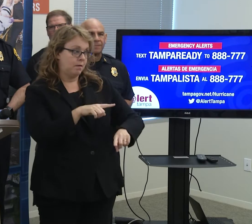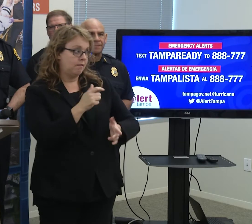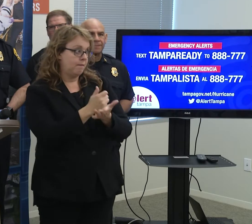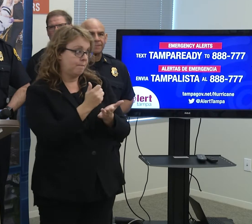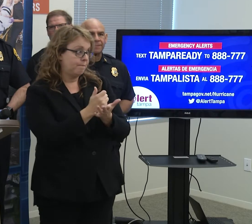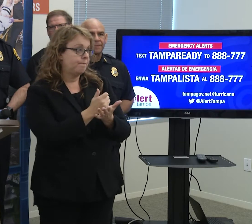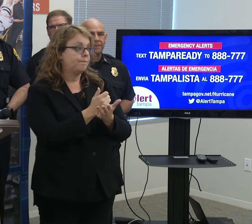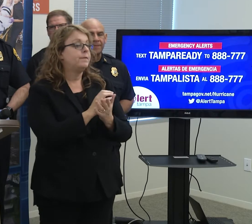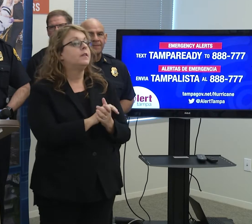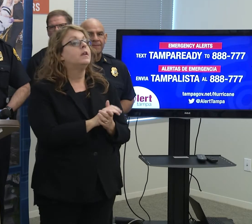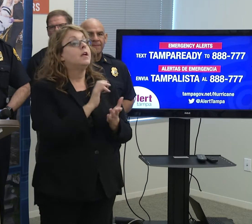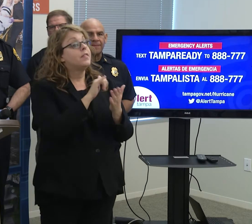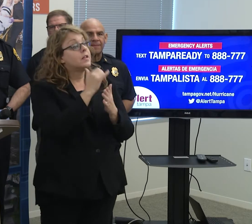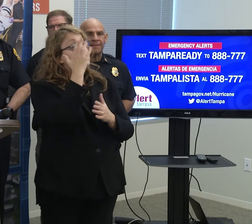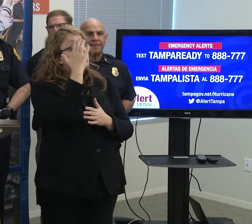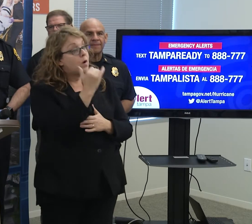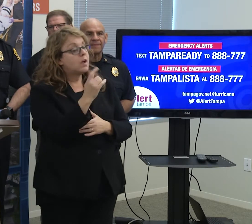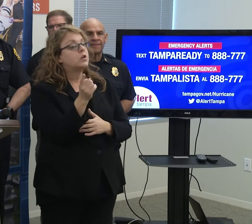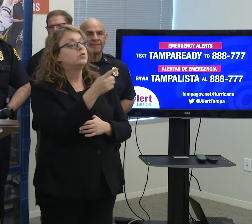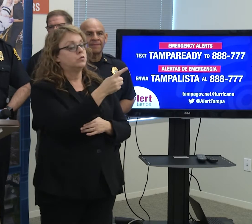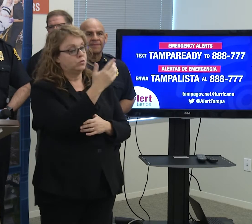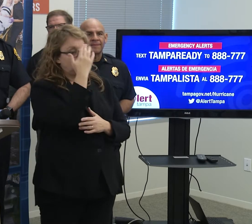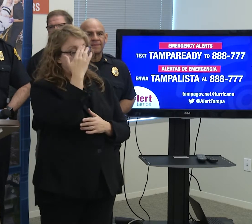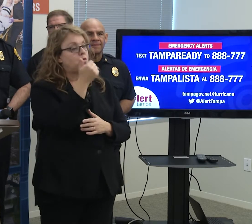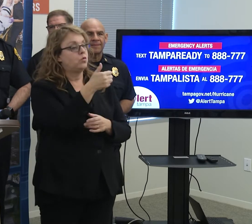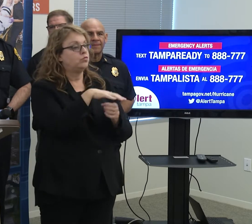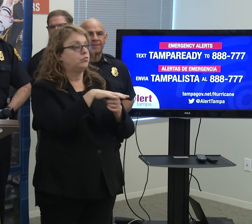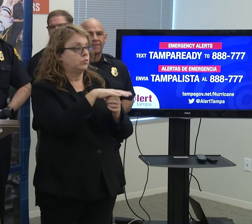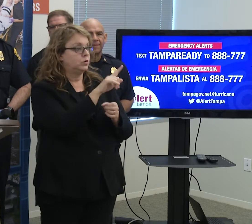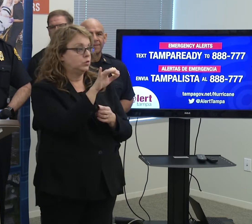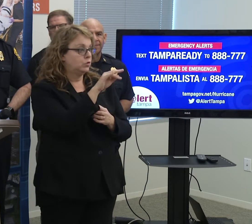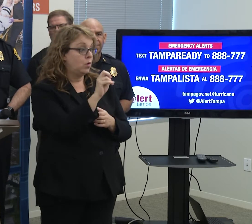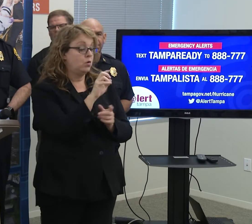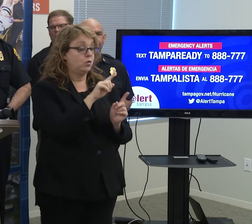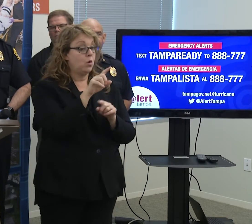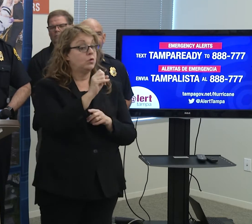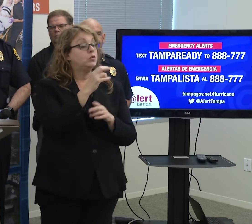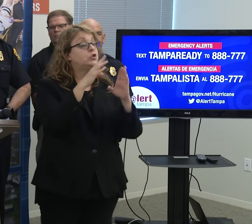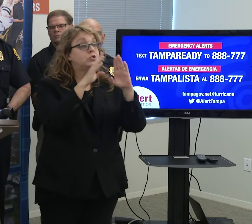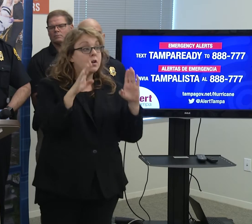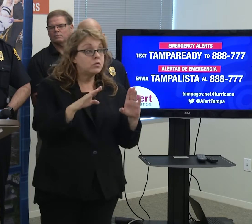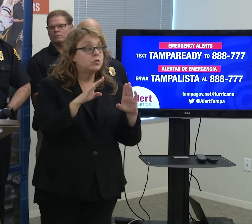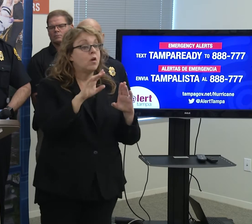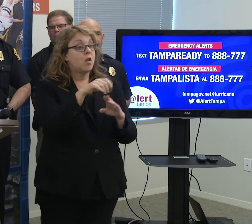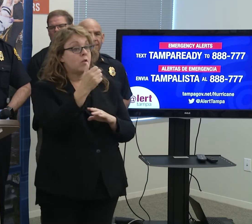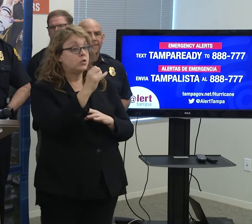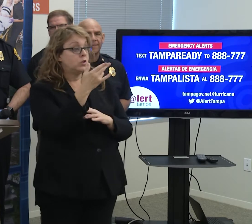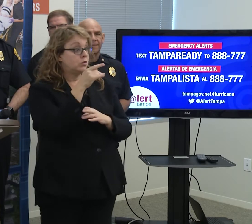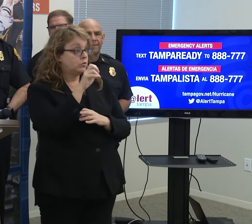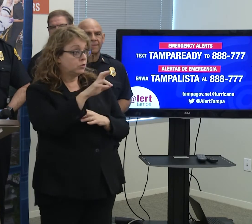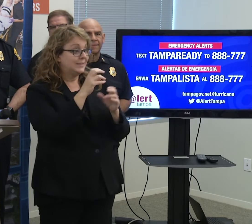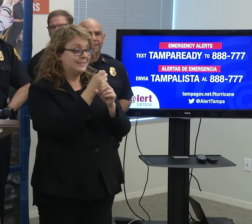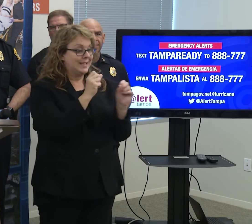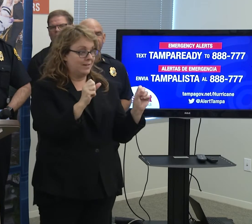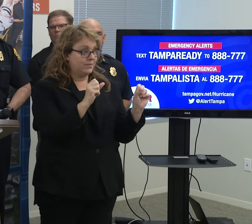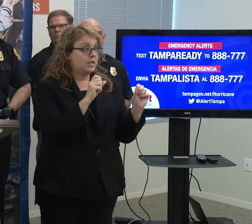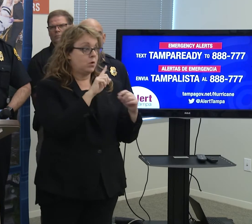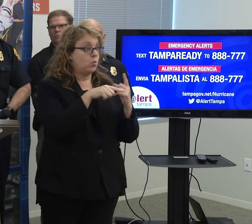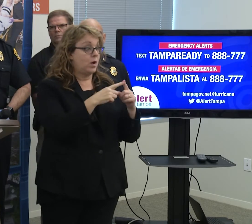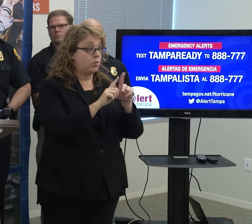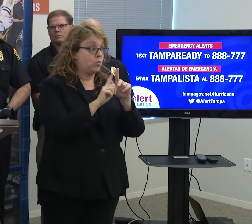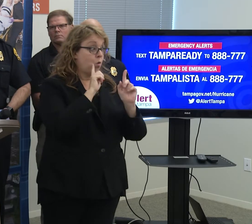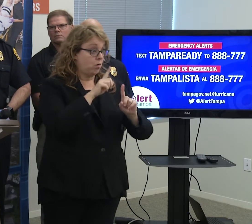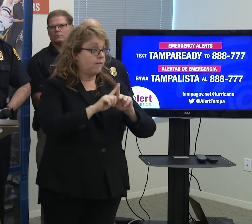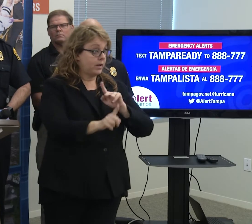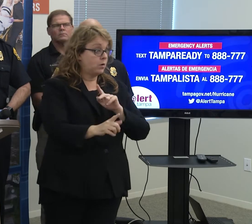for that. That is the reason why you should know your own zone and seek shelter and safety when the call is made to